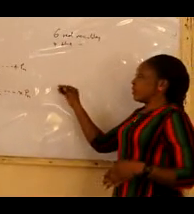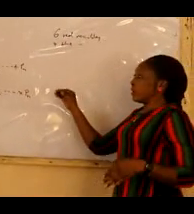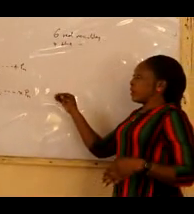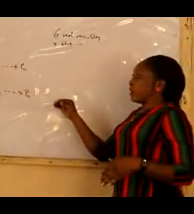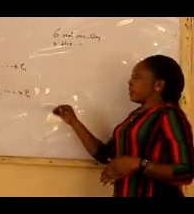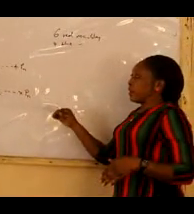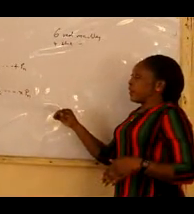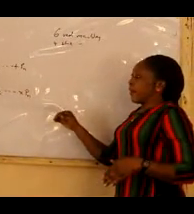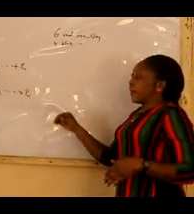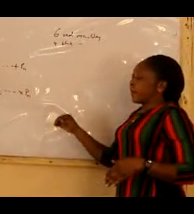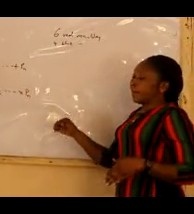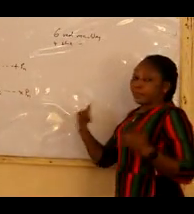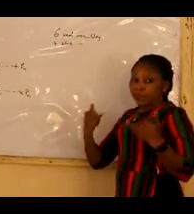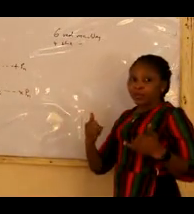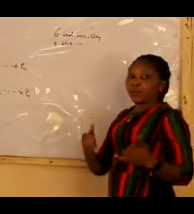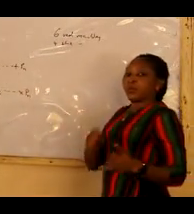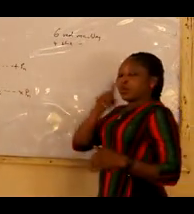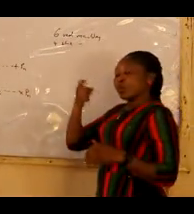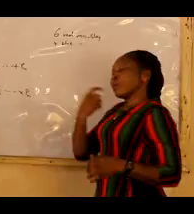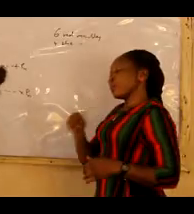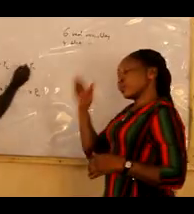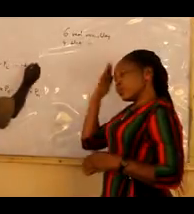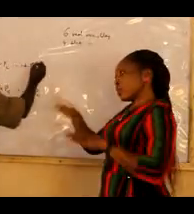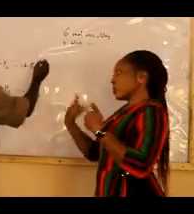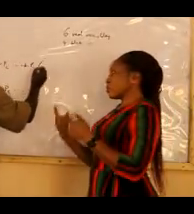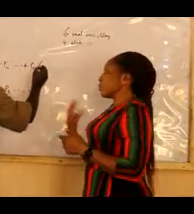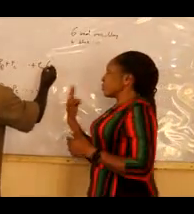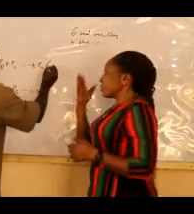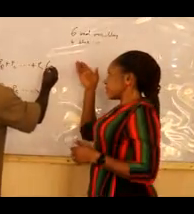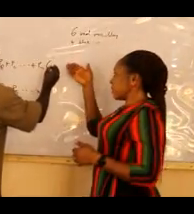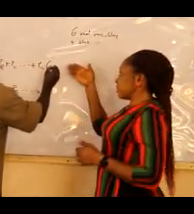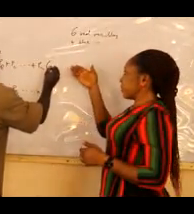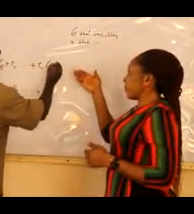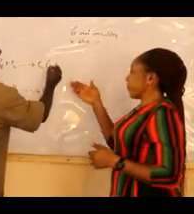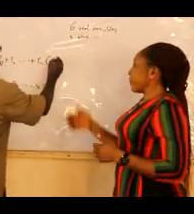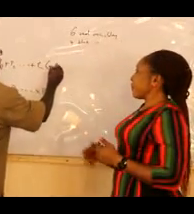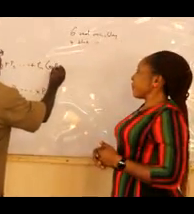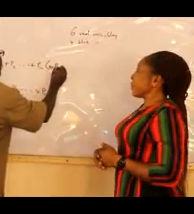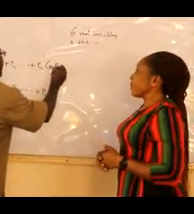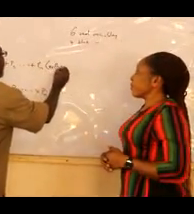this, how to know the law I'm using now. Once you hear either,